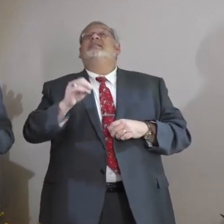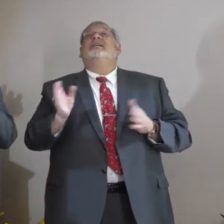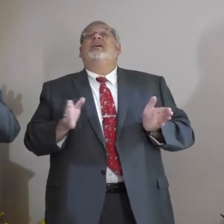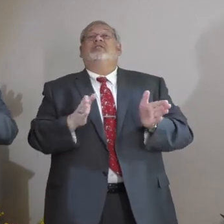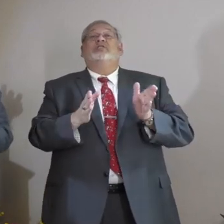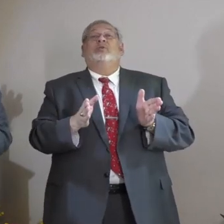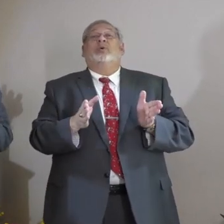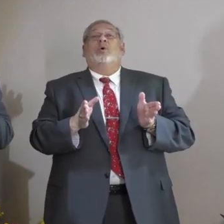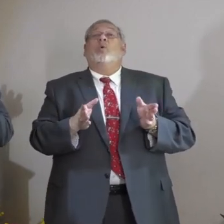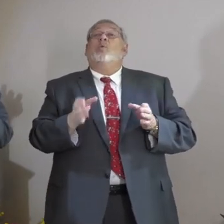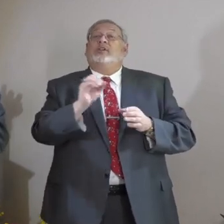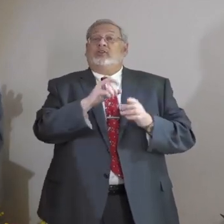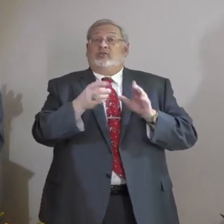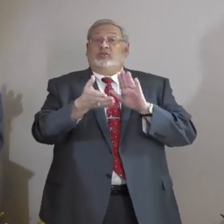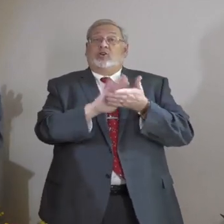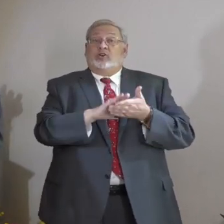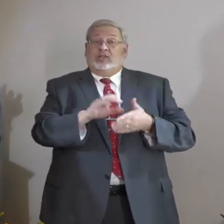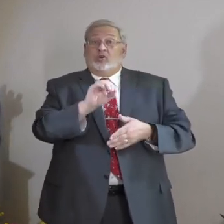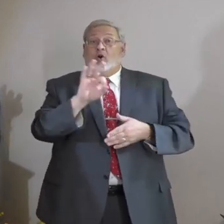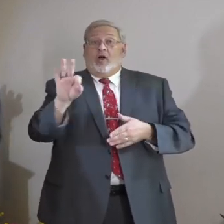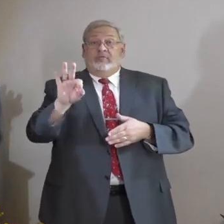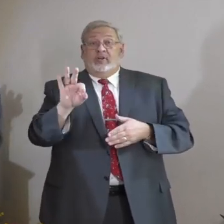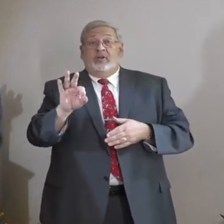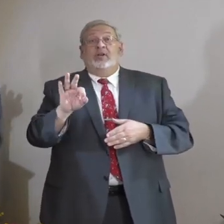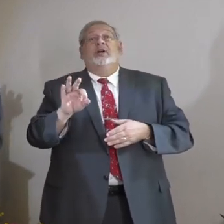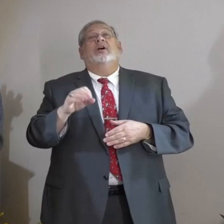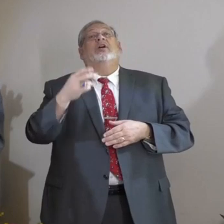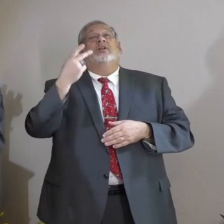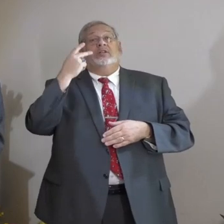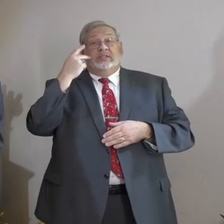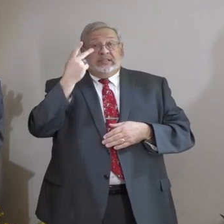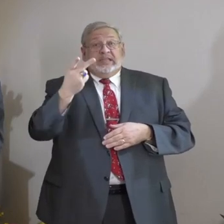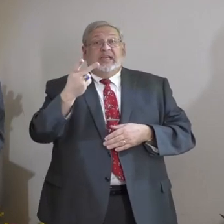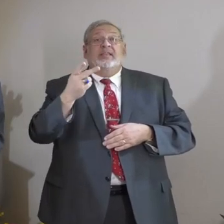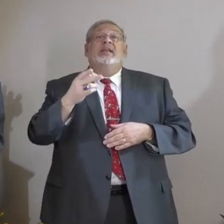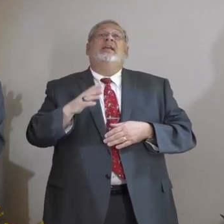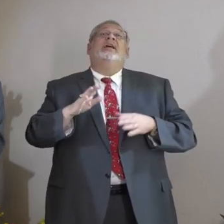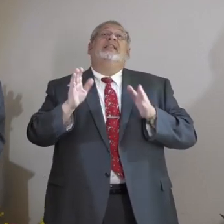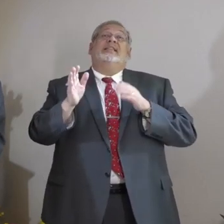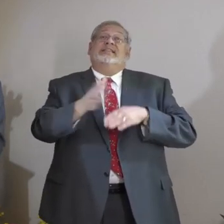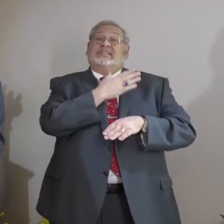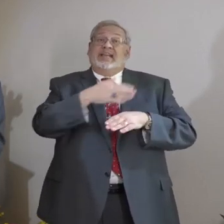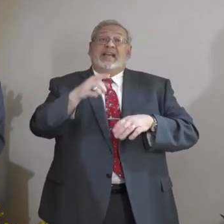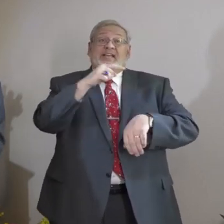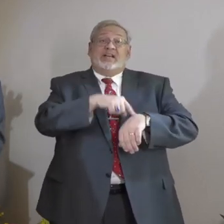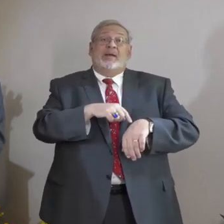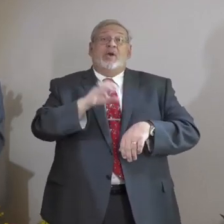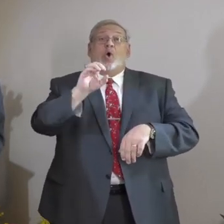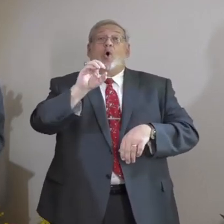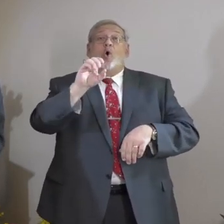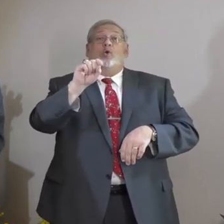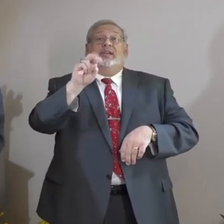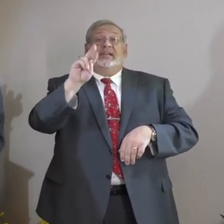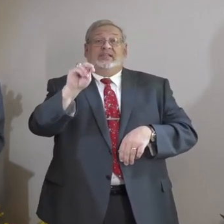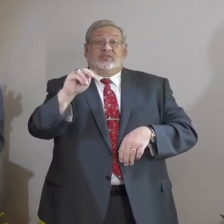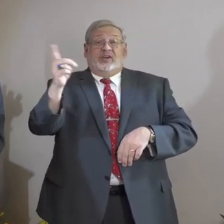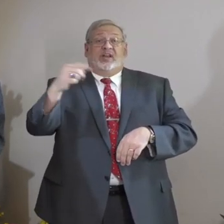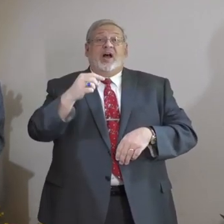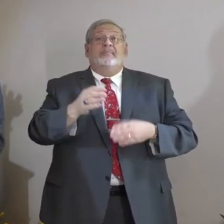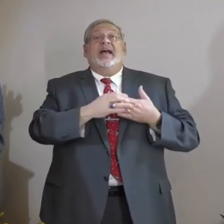encourage you, as soon as you turn this off, check into the congregational singing, because Olin's going to come, and he's